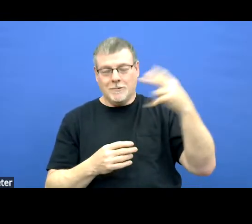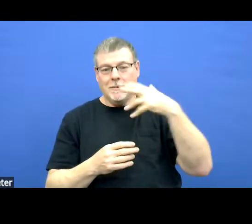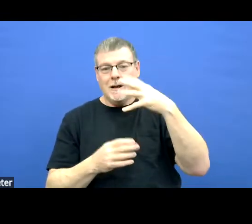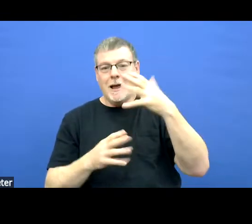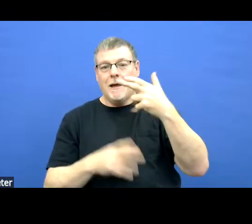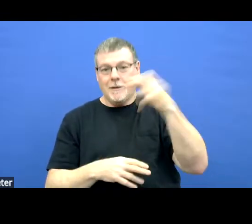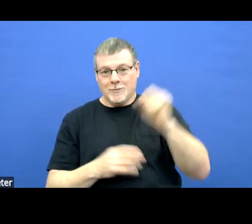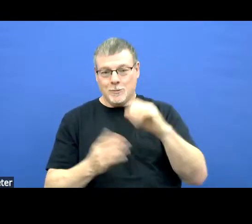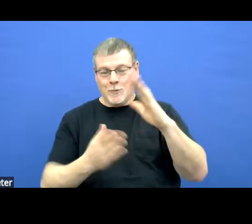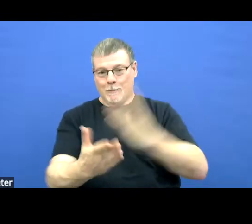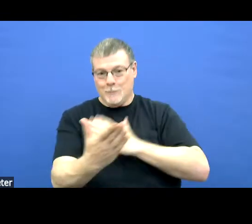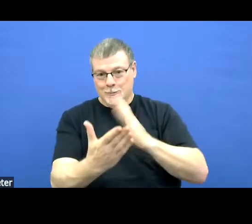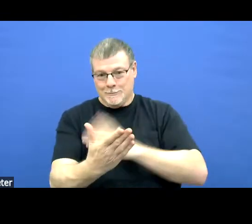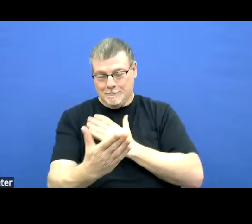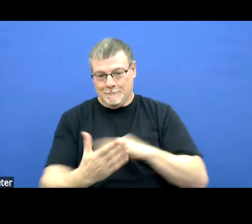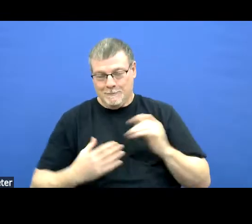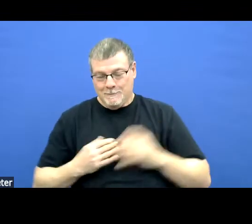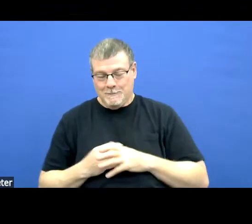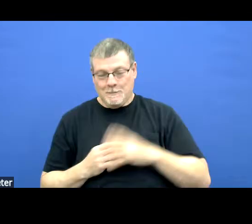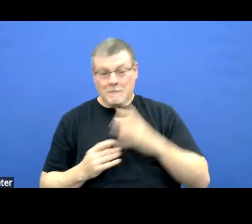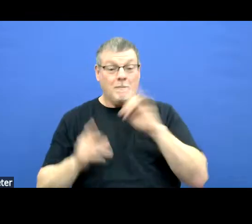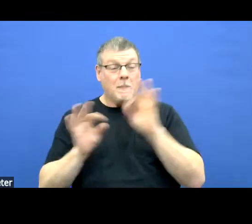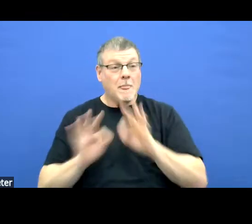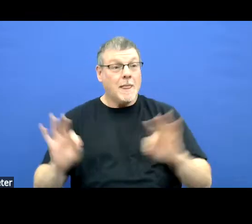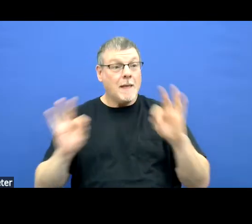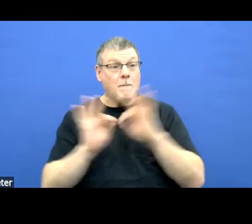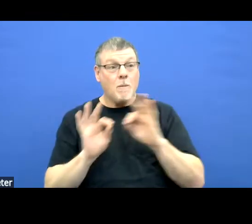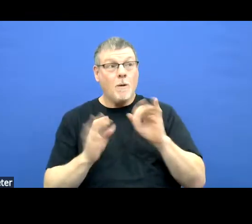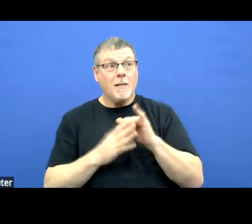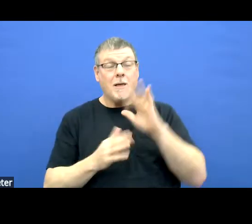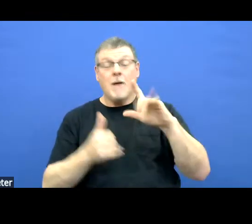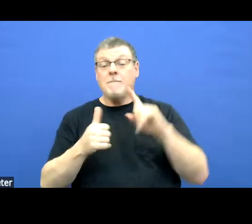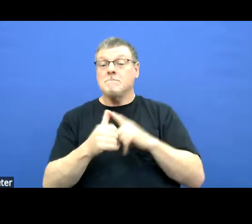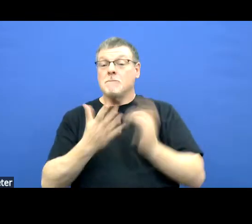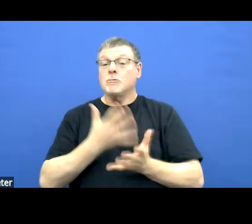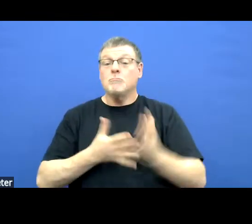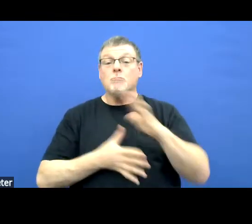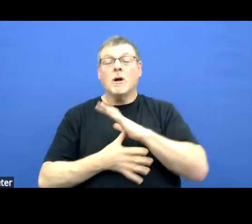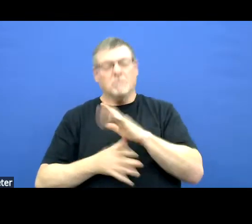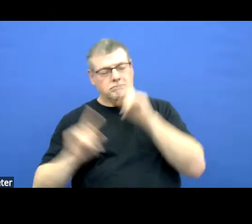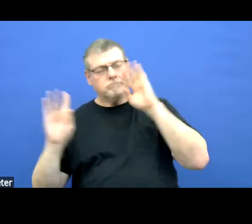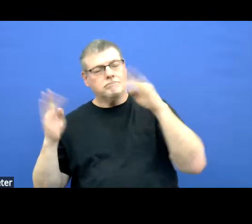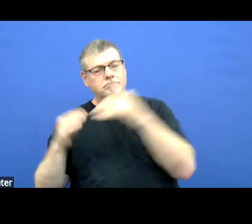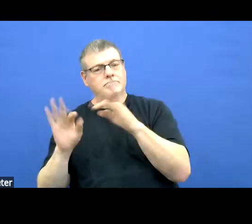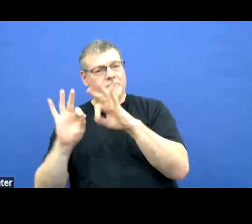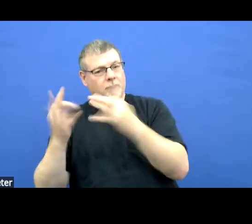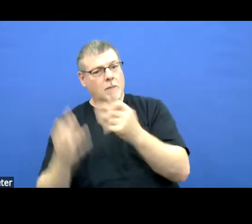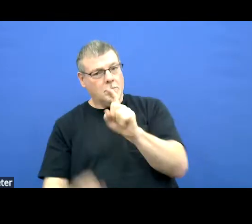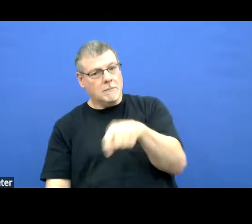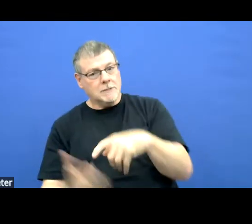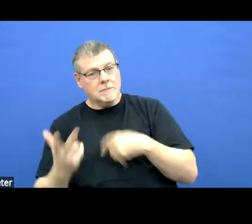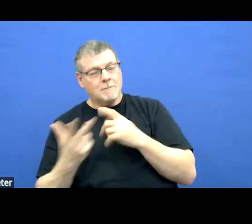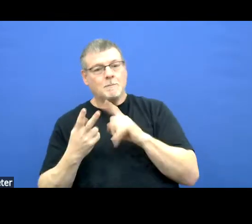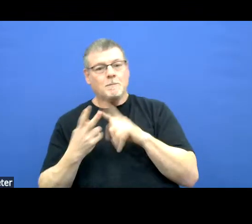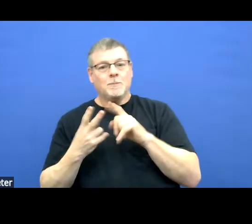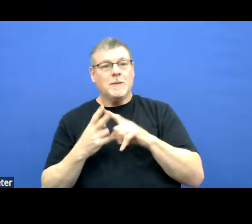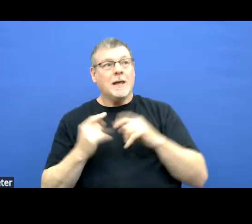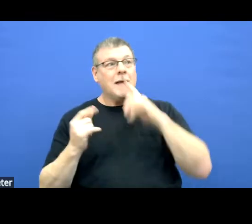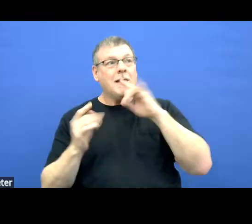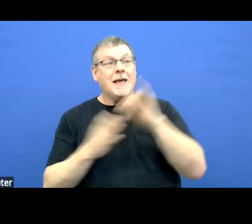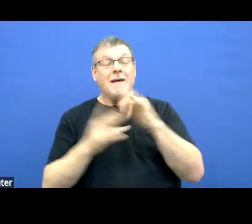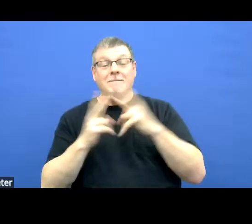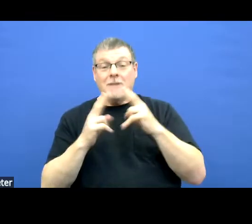musicals. It is important to note that Emily's first priority is her family. She is raising